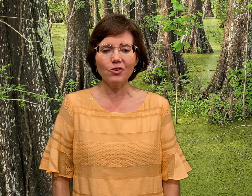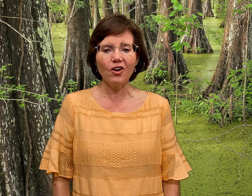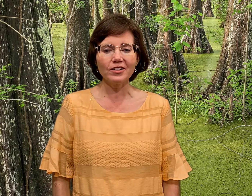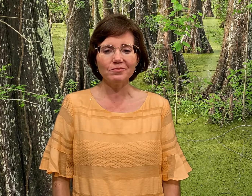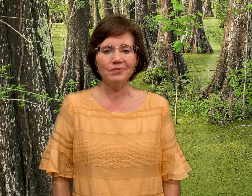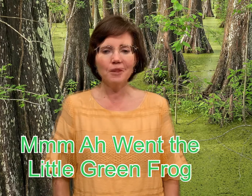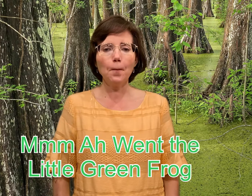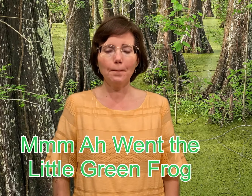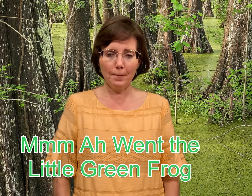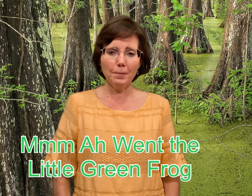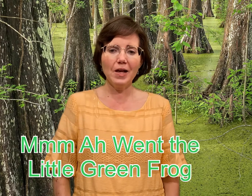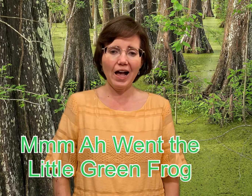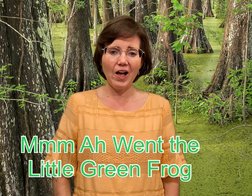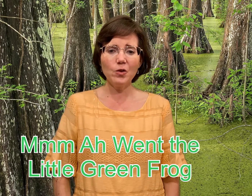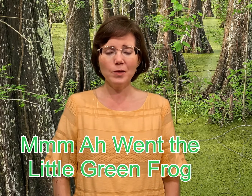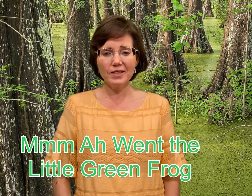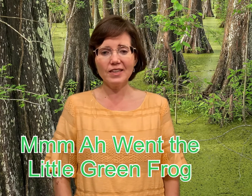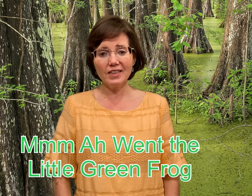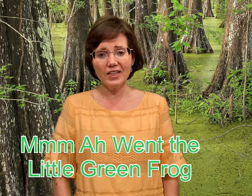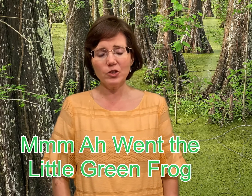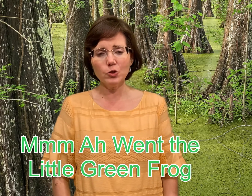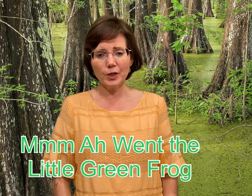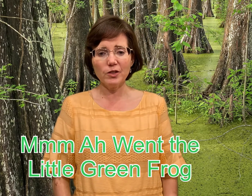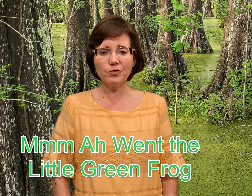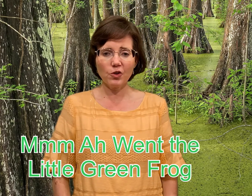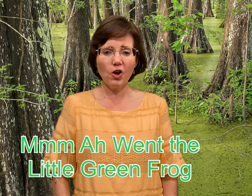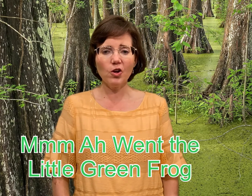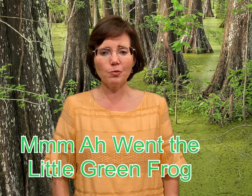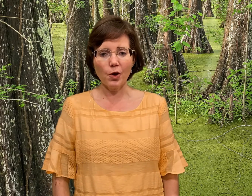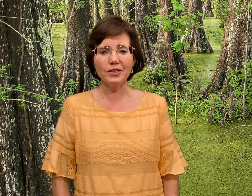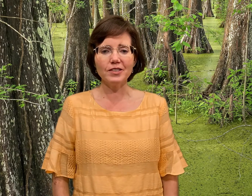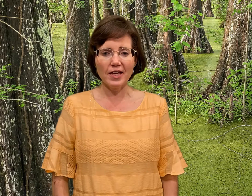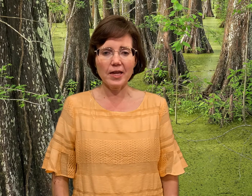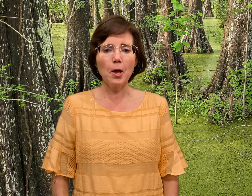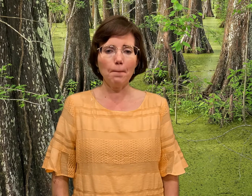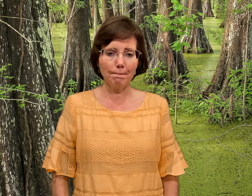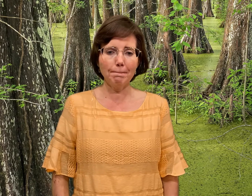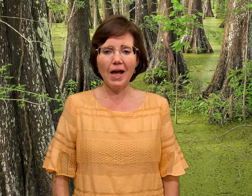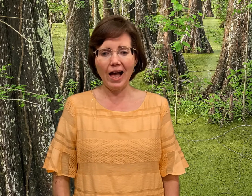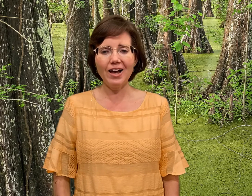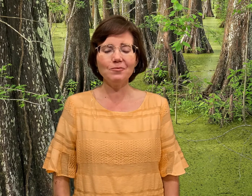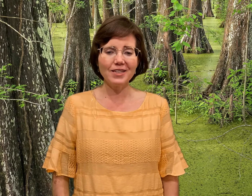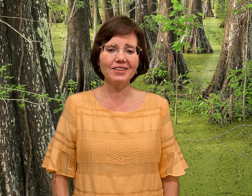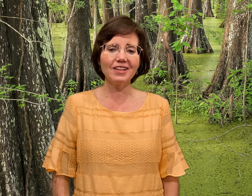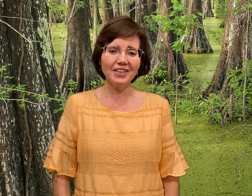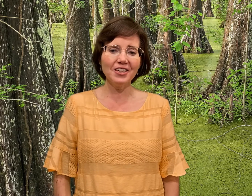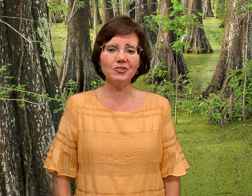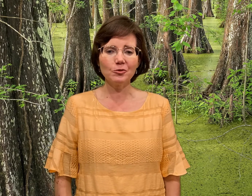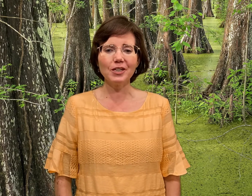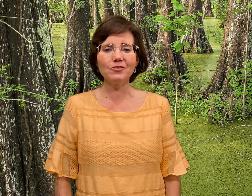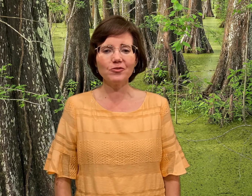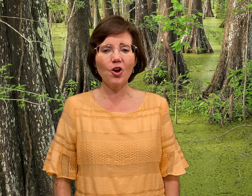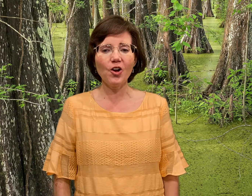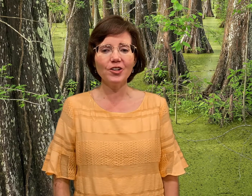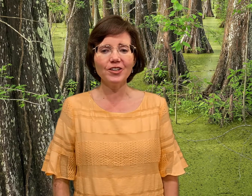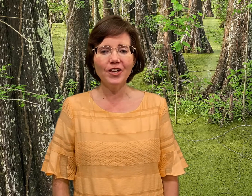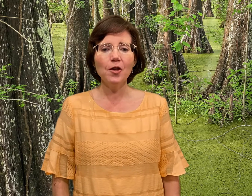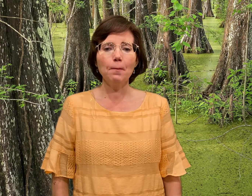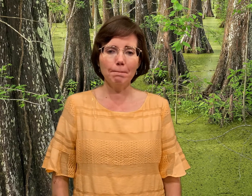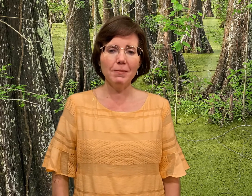Frog. Mm-Ah Went the Little Green Frog one day. Mm-Ah Went the Little Green Frog.